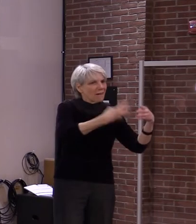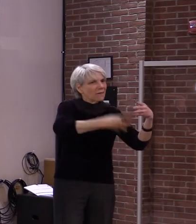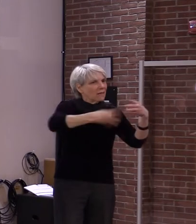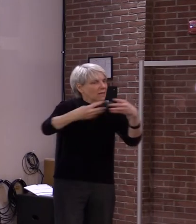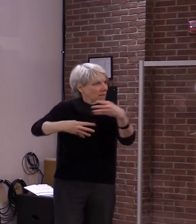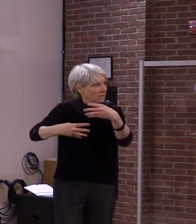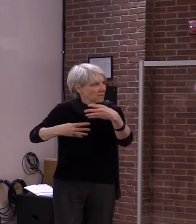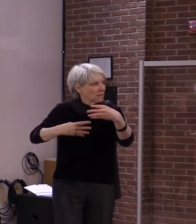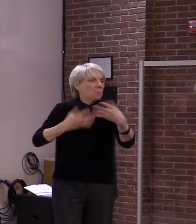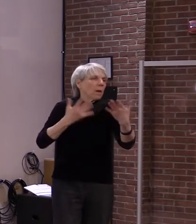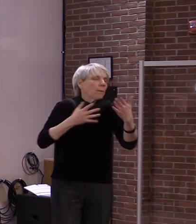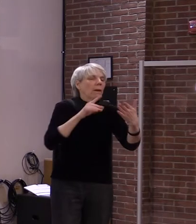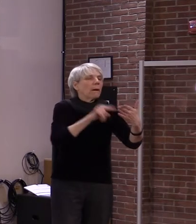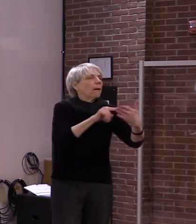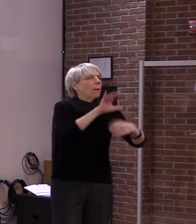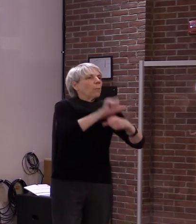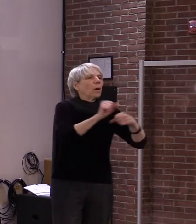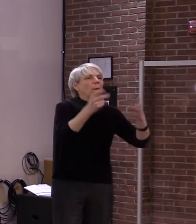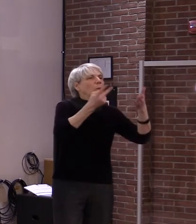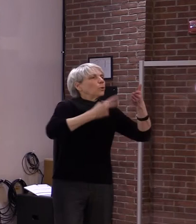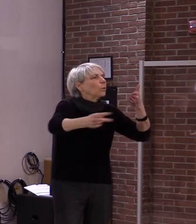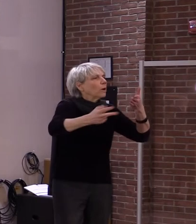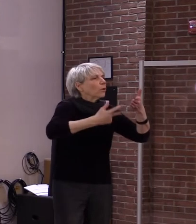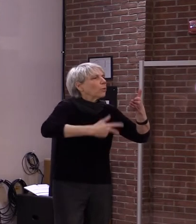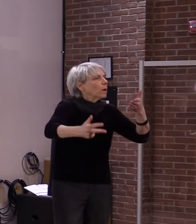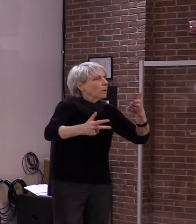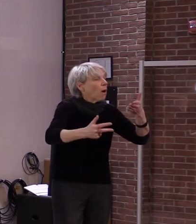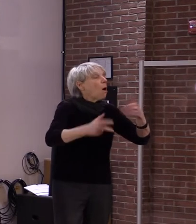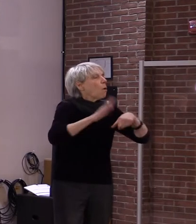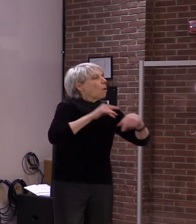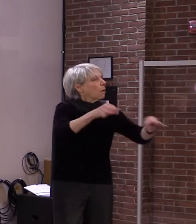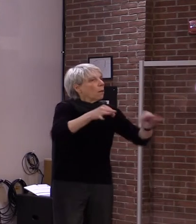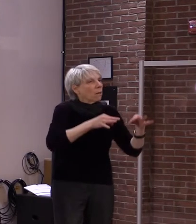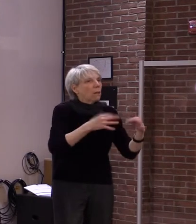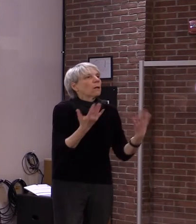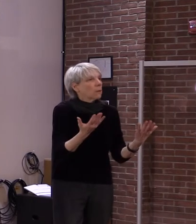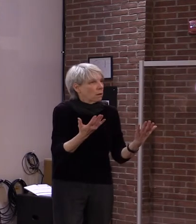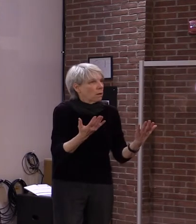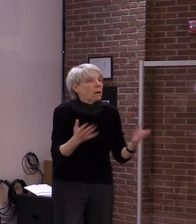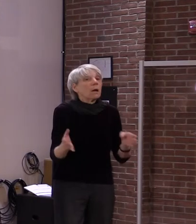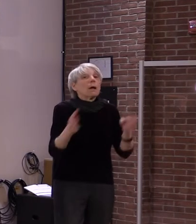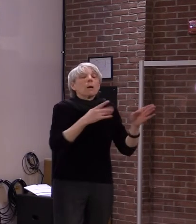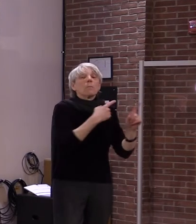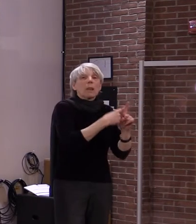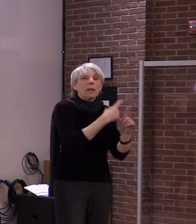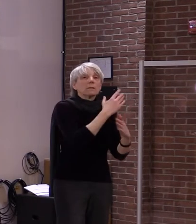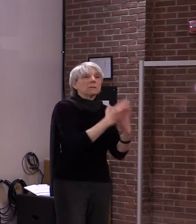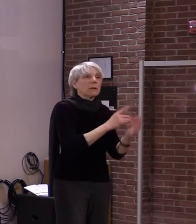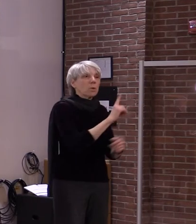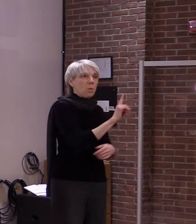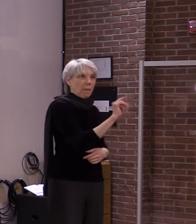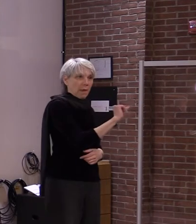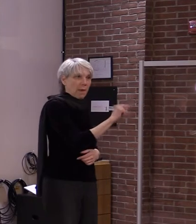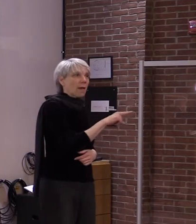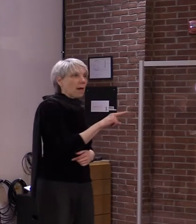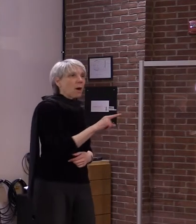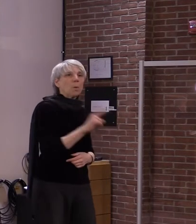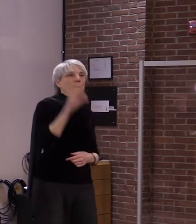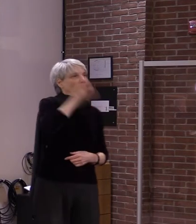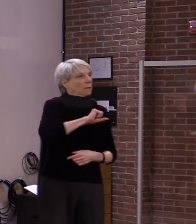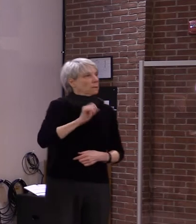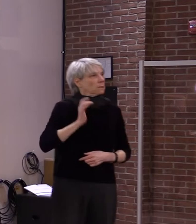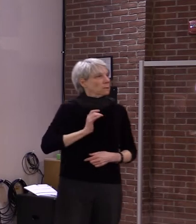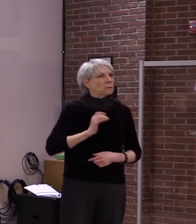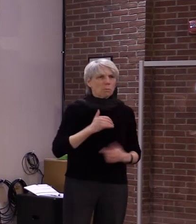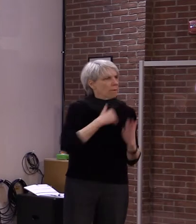know the vermonters in 1a that have yet to receive their vaccine that are eligible and we have lists